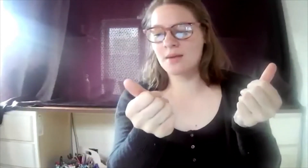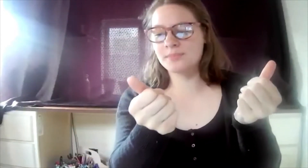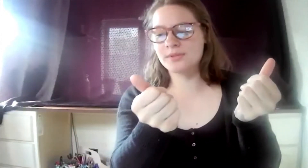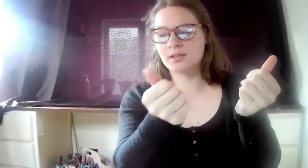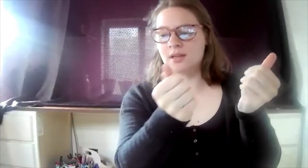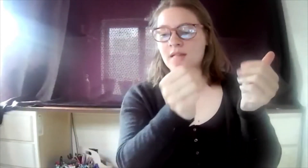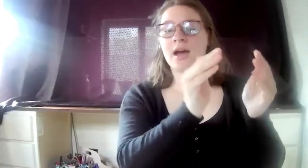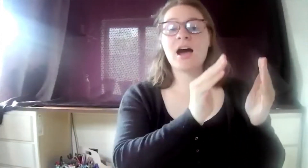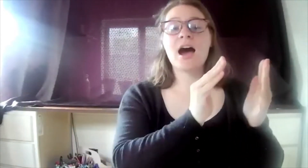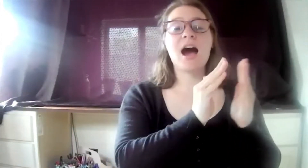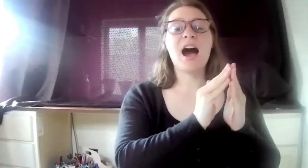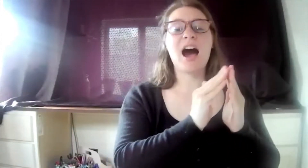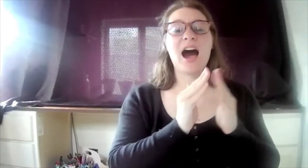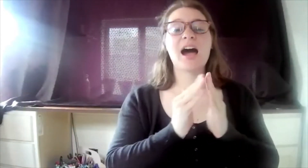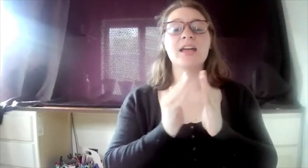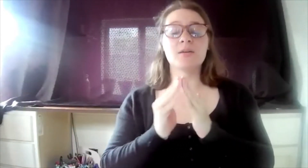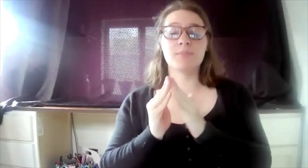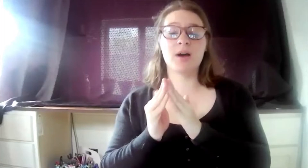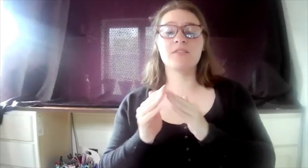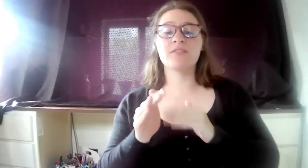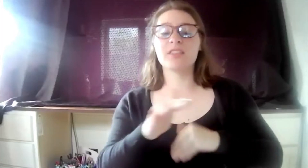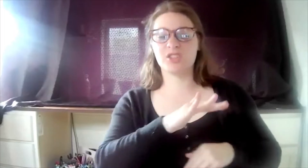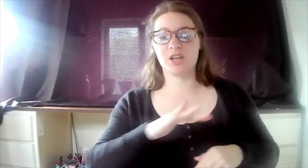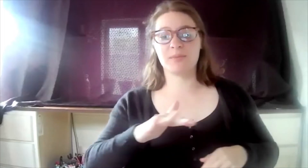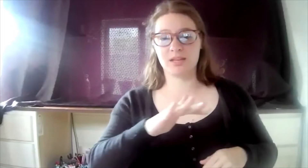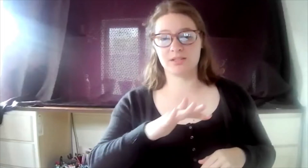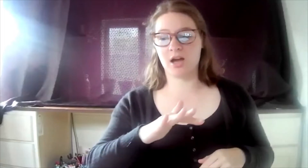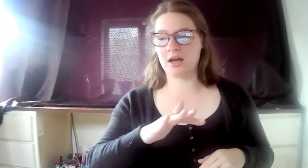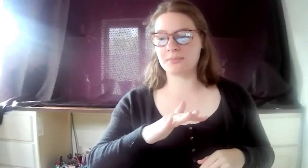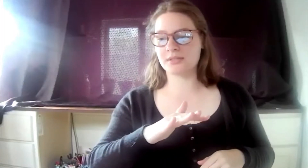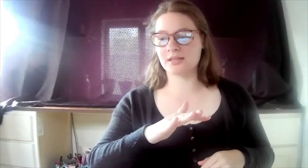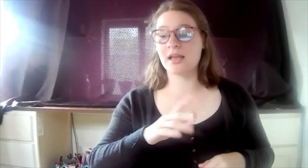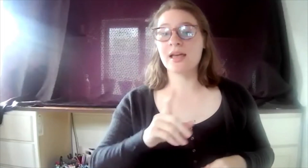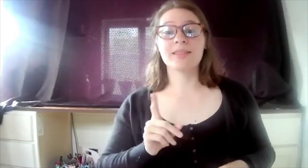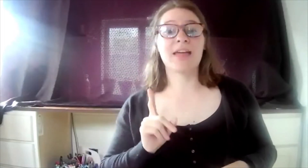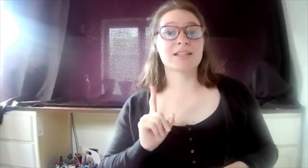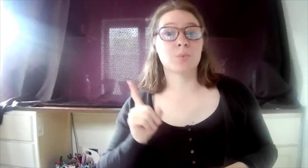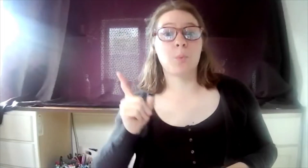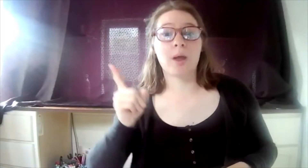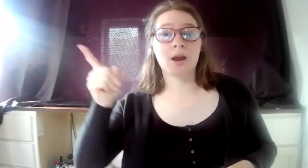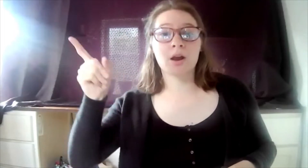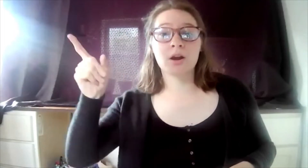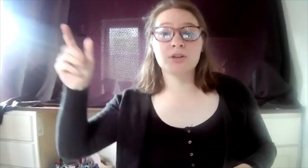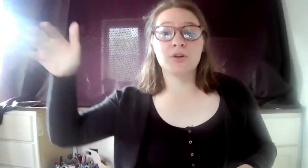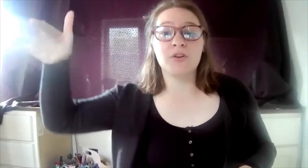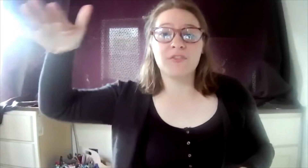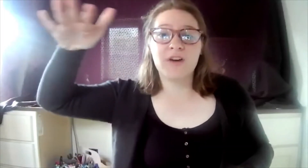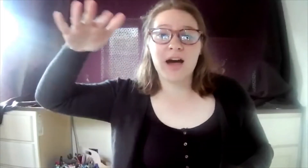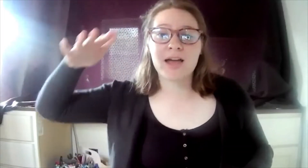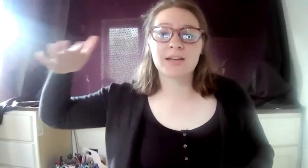drops, high above the chimney tops, that's where you'll find